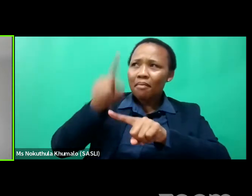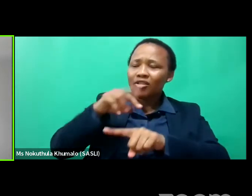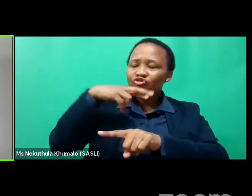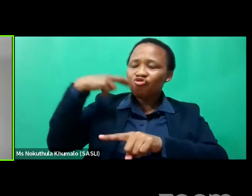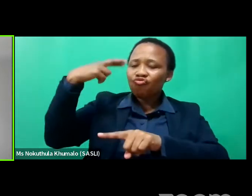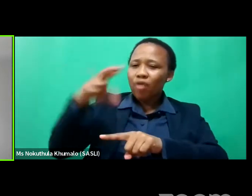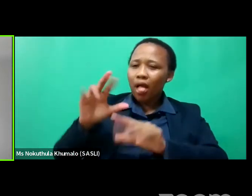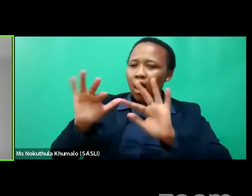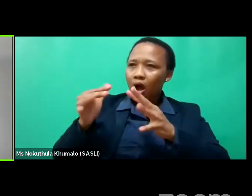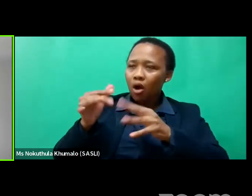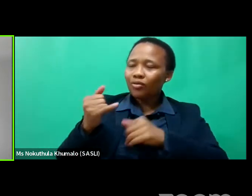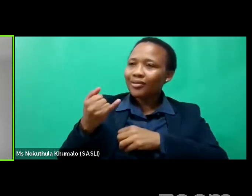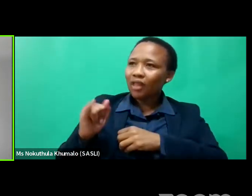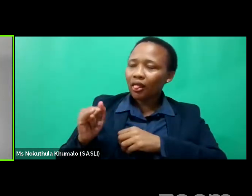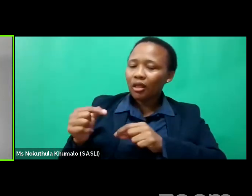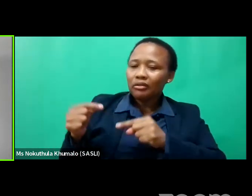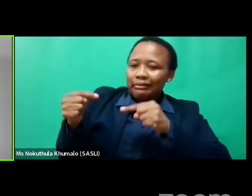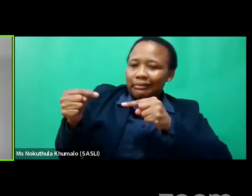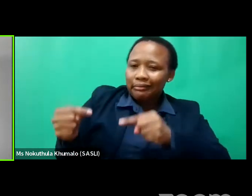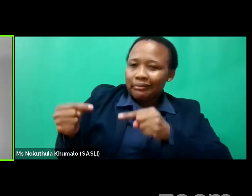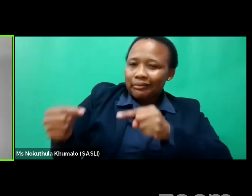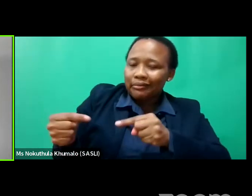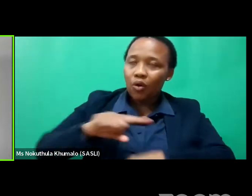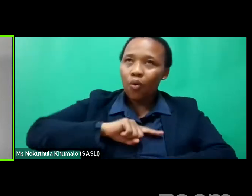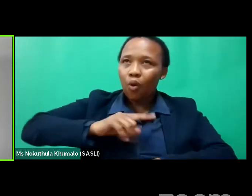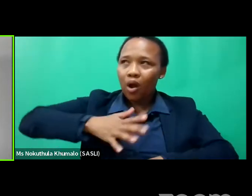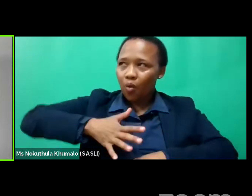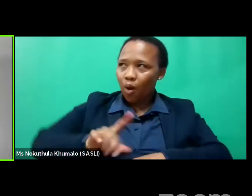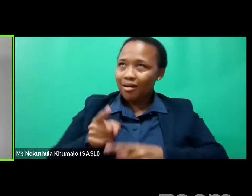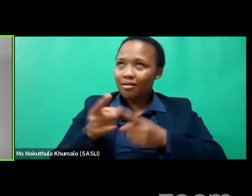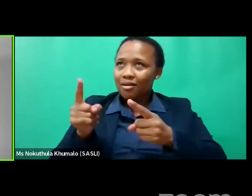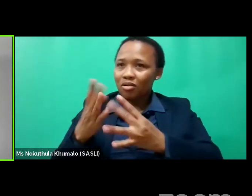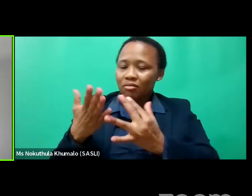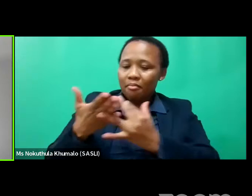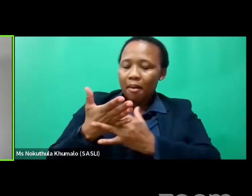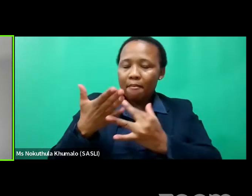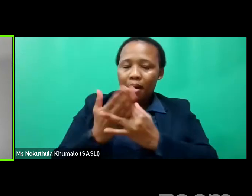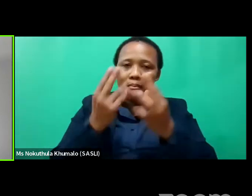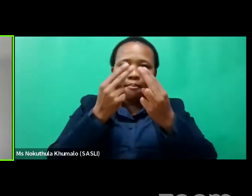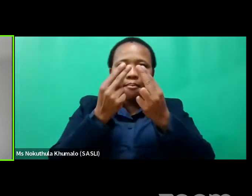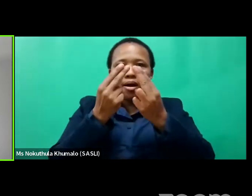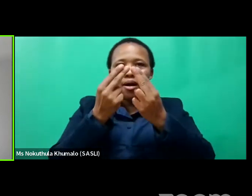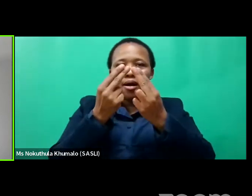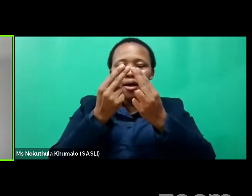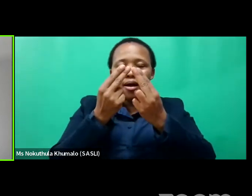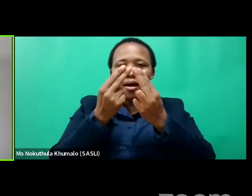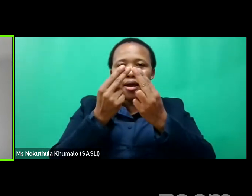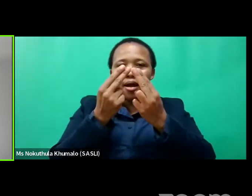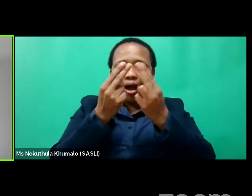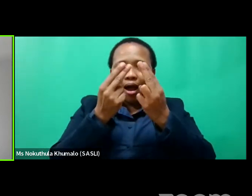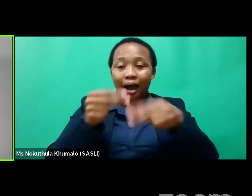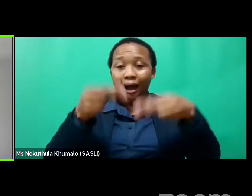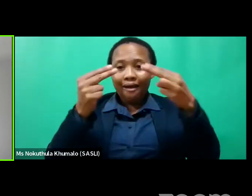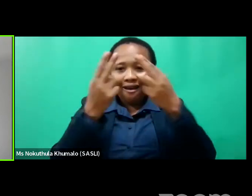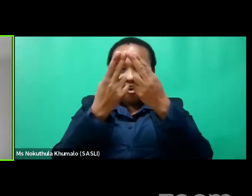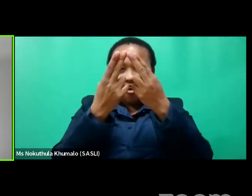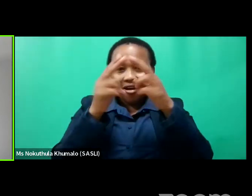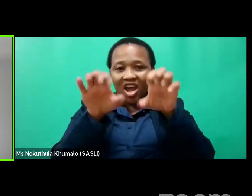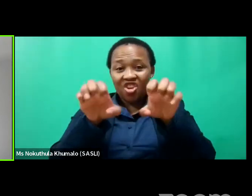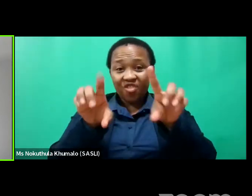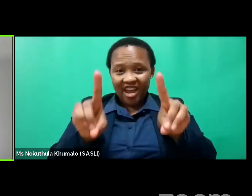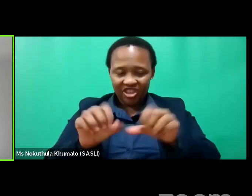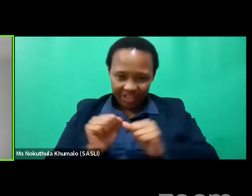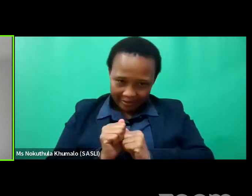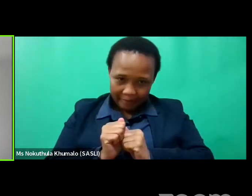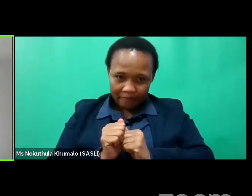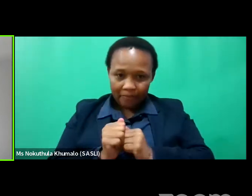access to higher education and through research into the circumstances